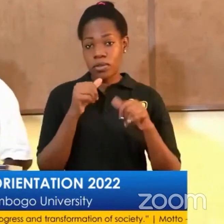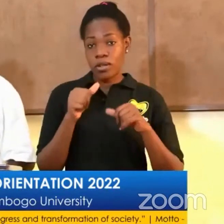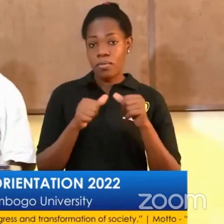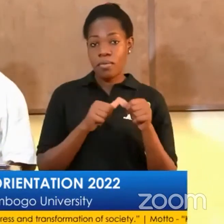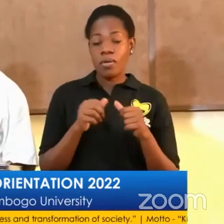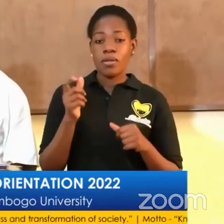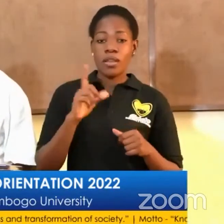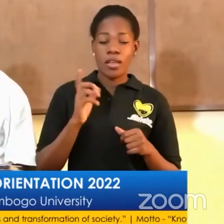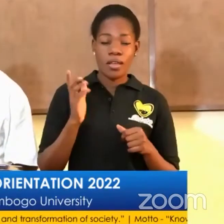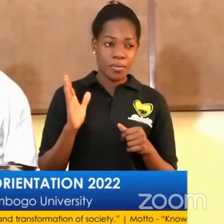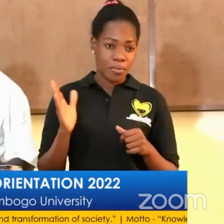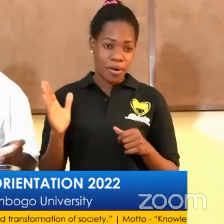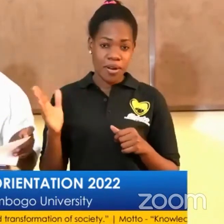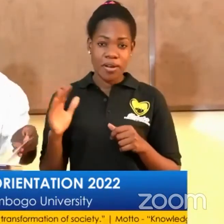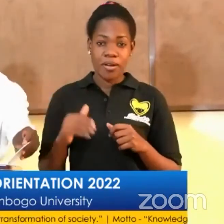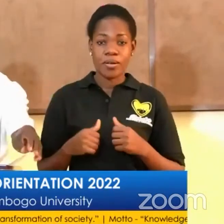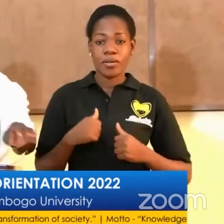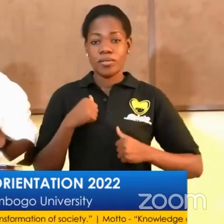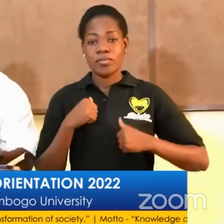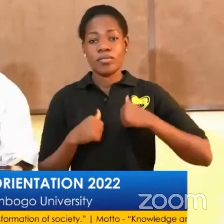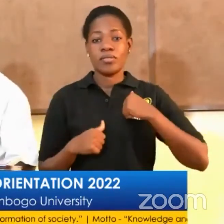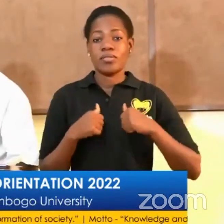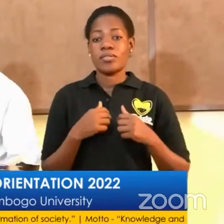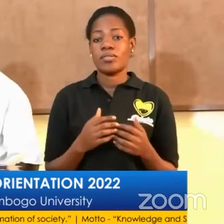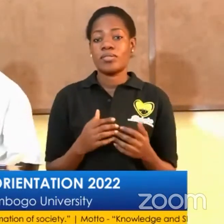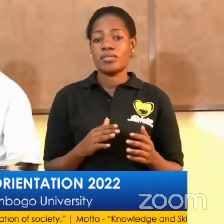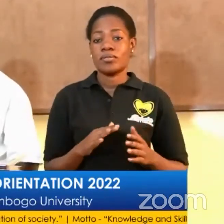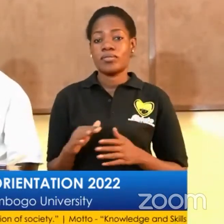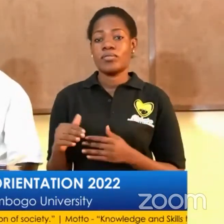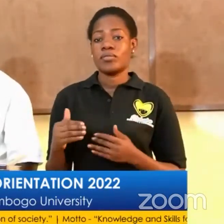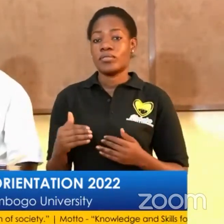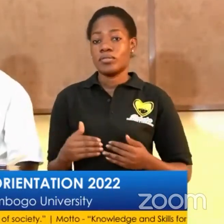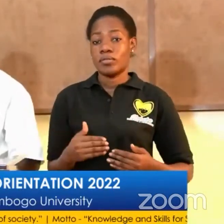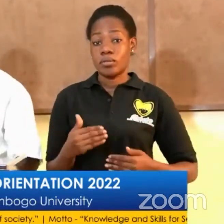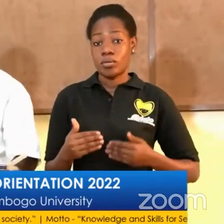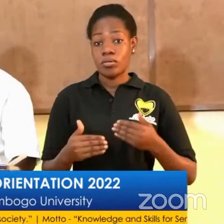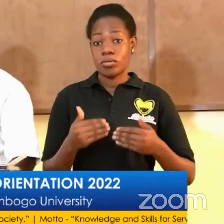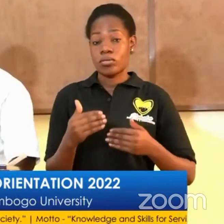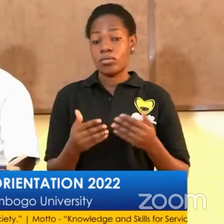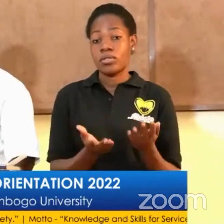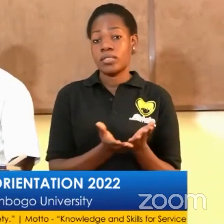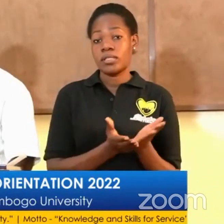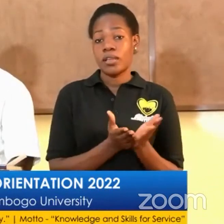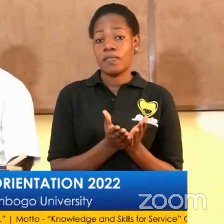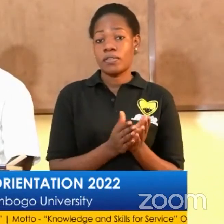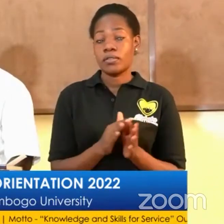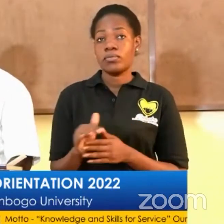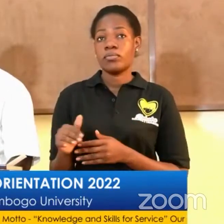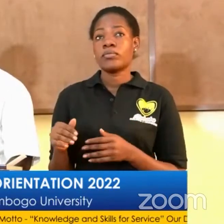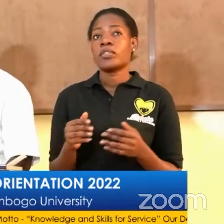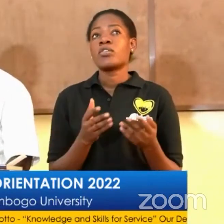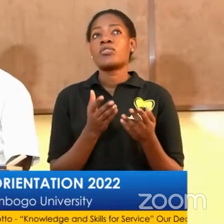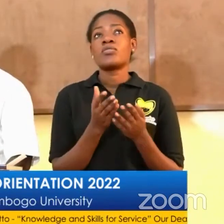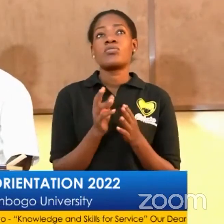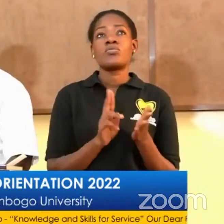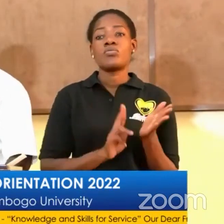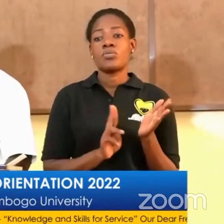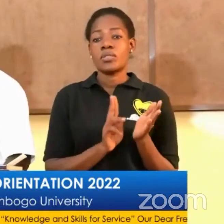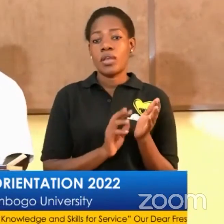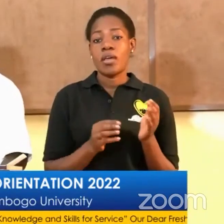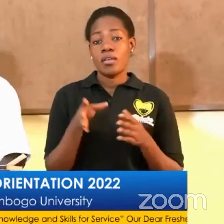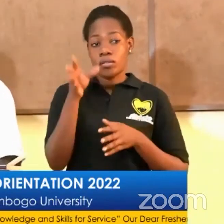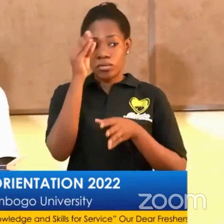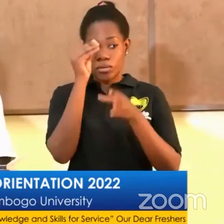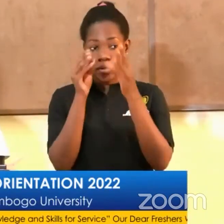on. Let's continue with the services. User education service.